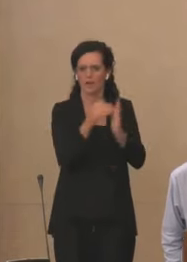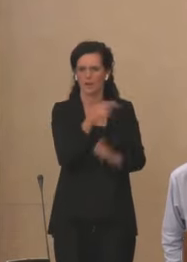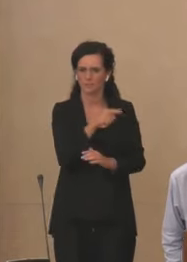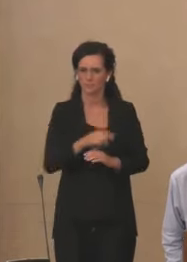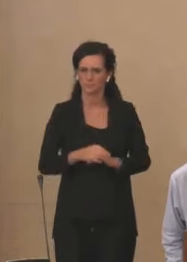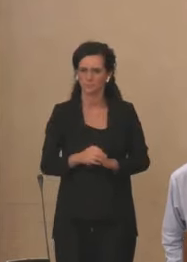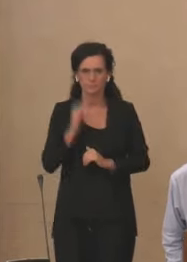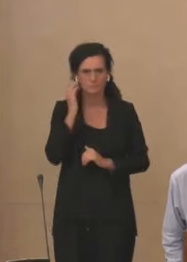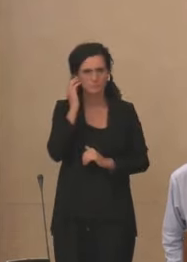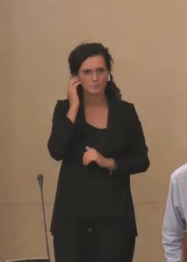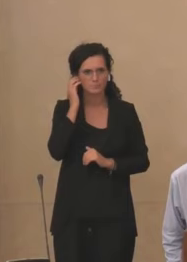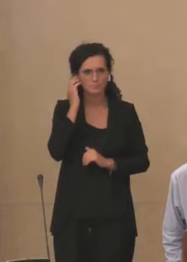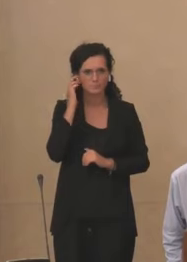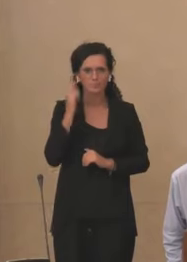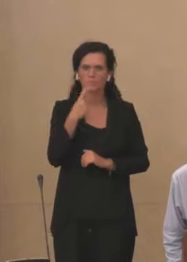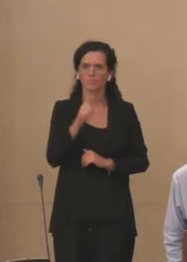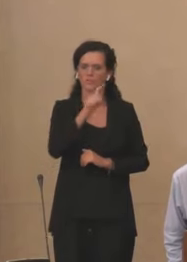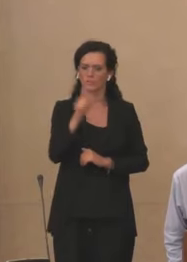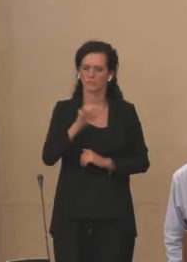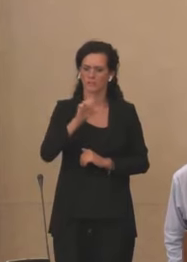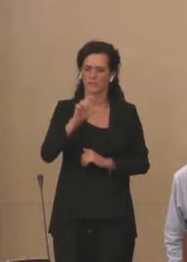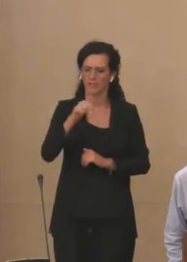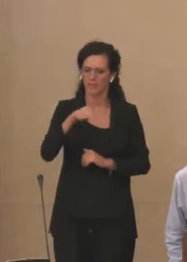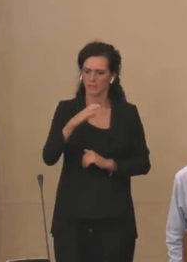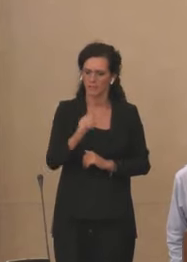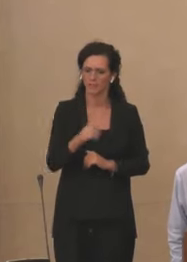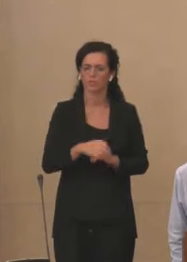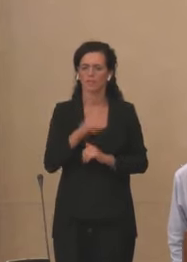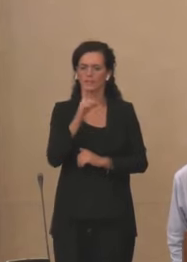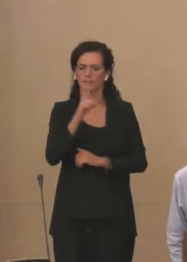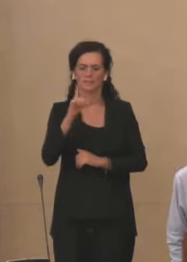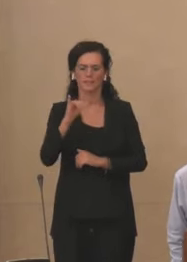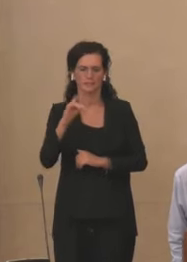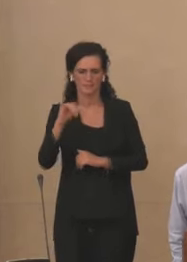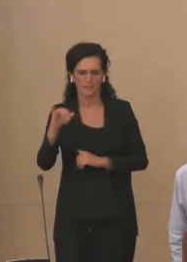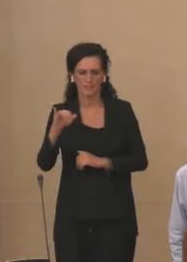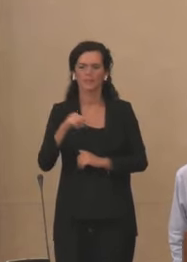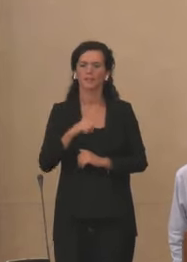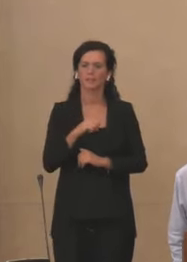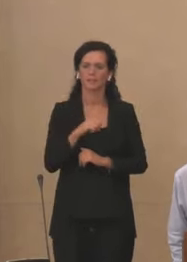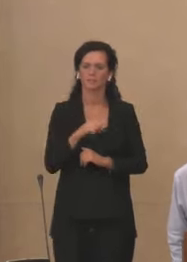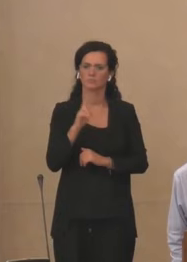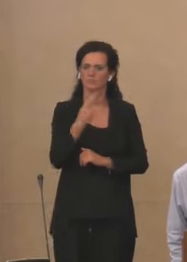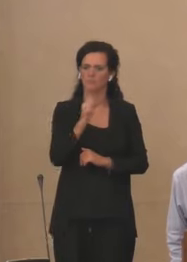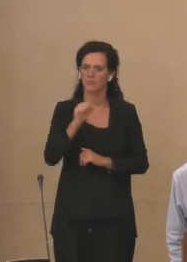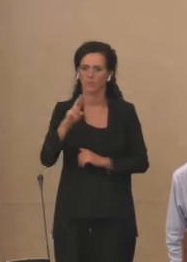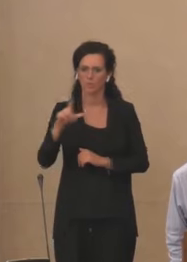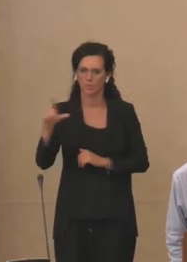the first stage of COVID is the period of viral replication, and that's when you can attack it